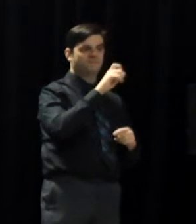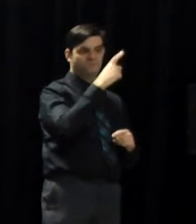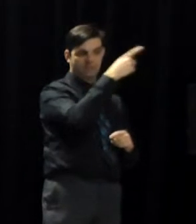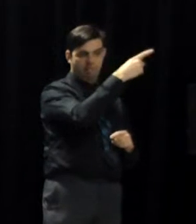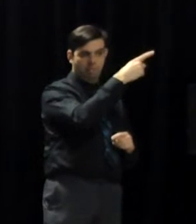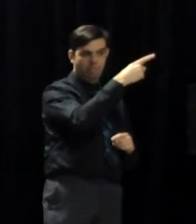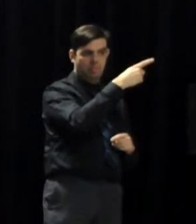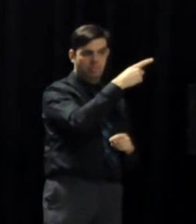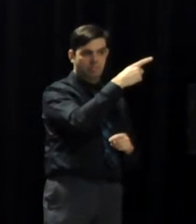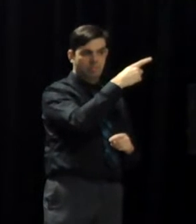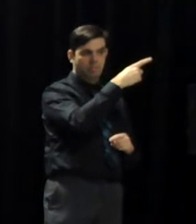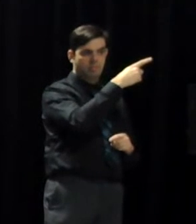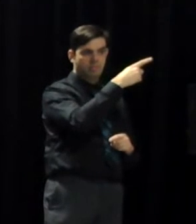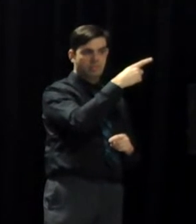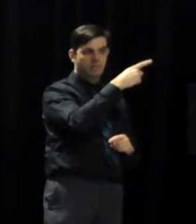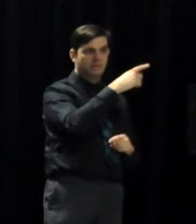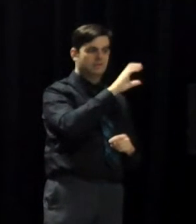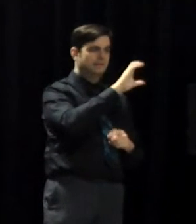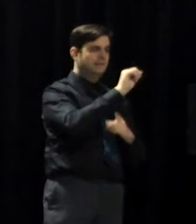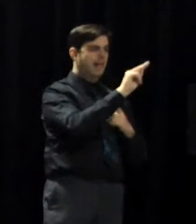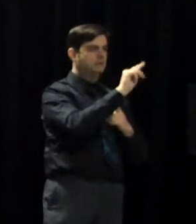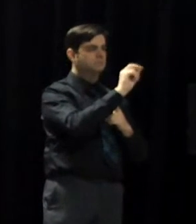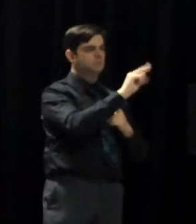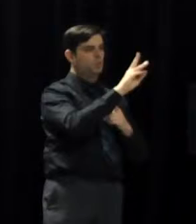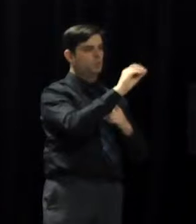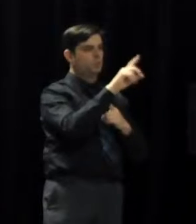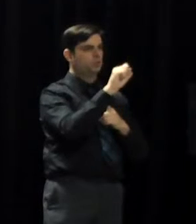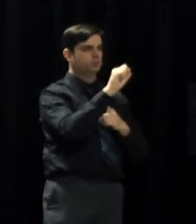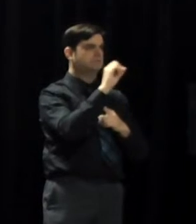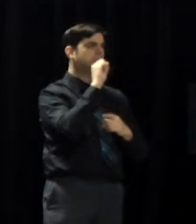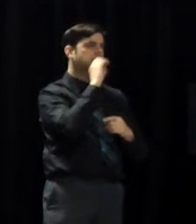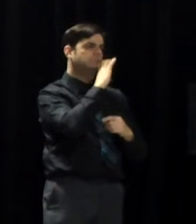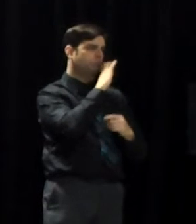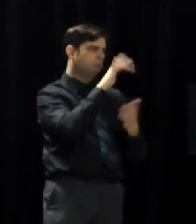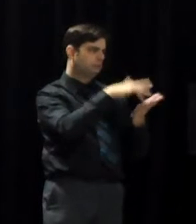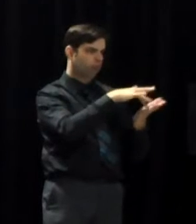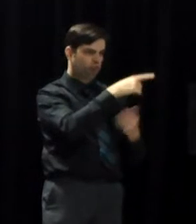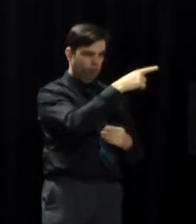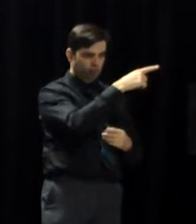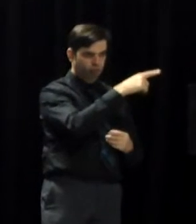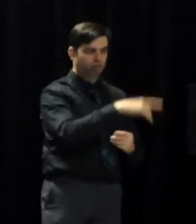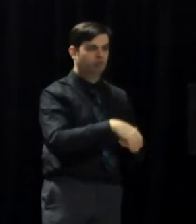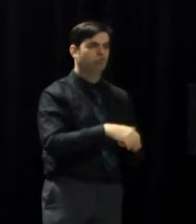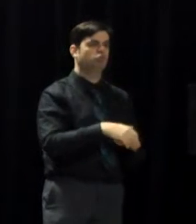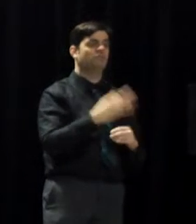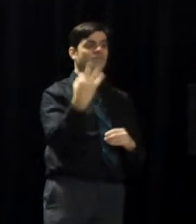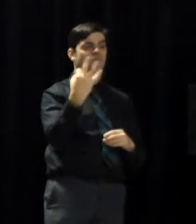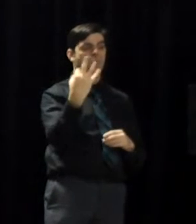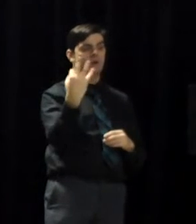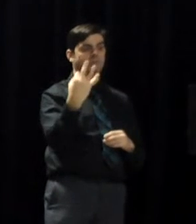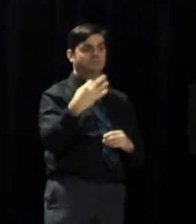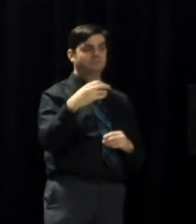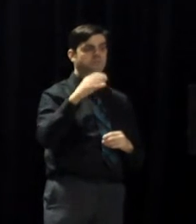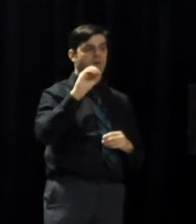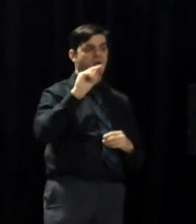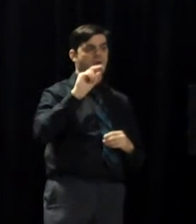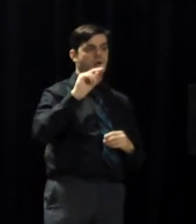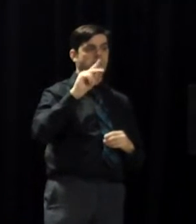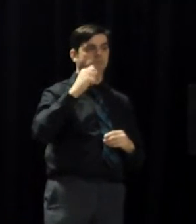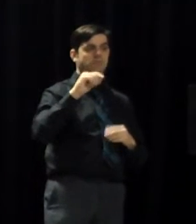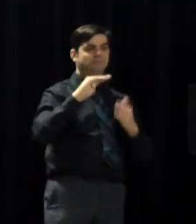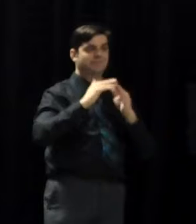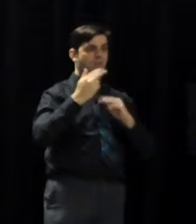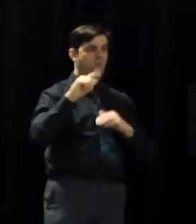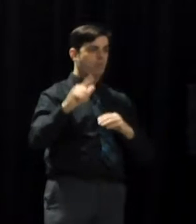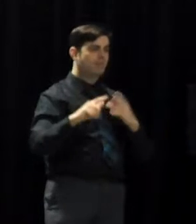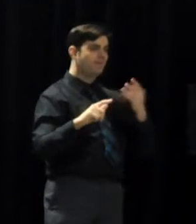then Friday, we are at Salina Town Hall and Onondaga Town Hall. Again, we need to identify